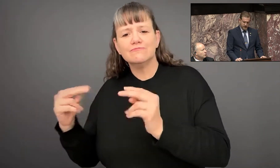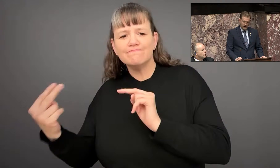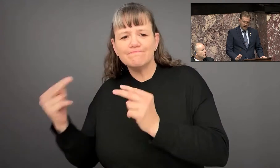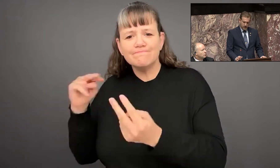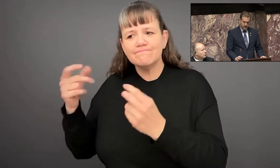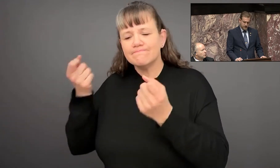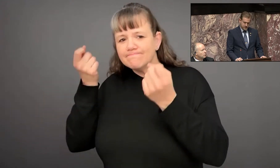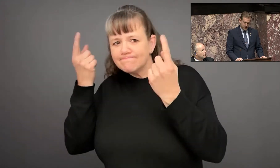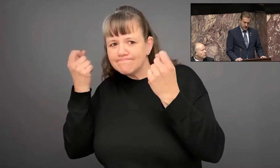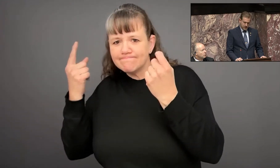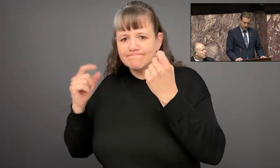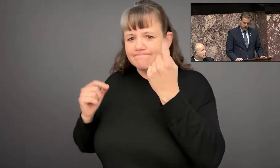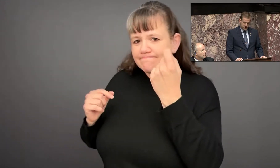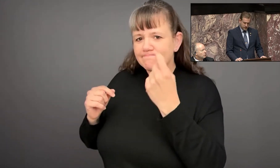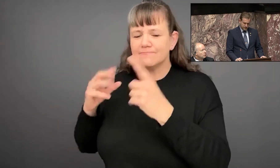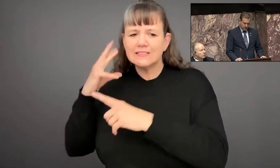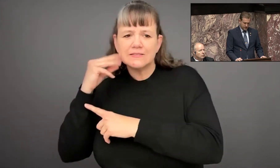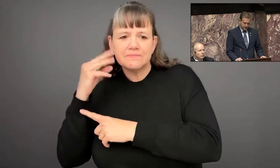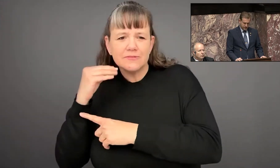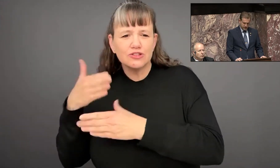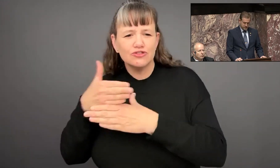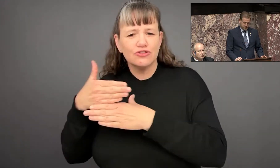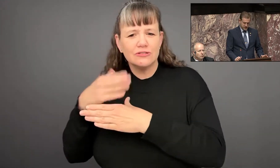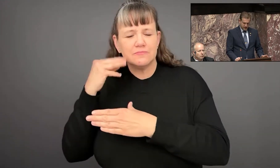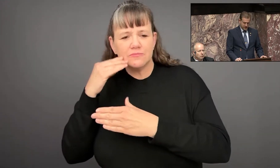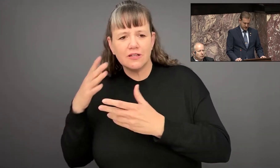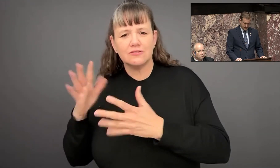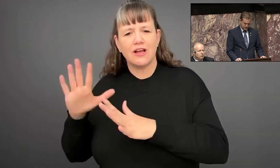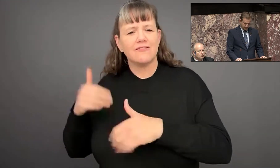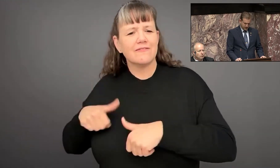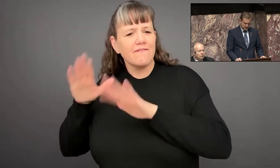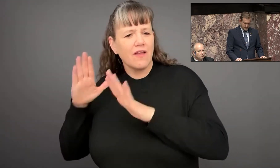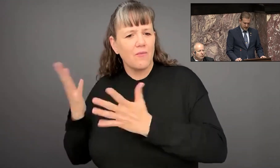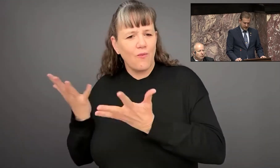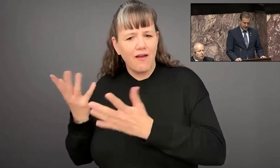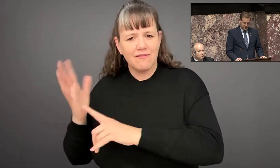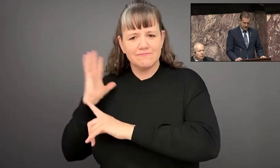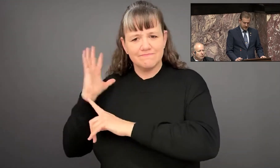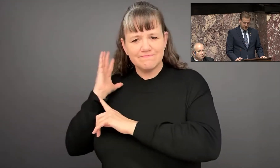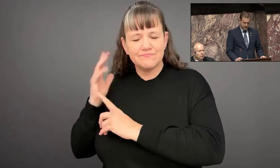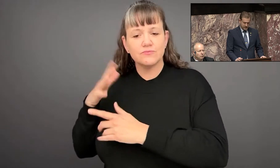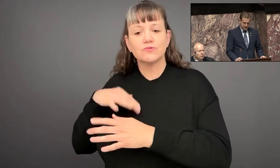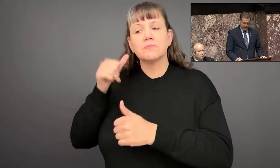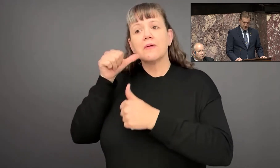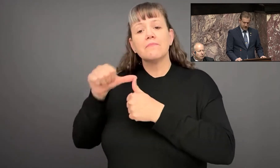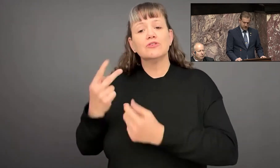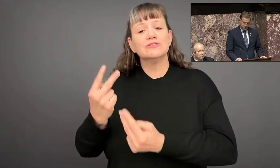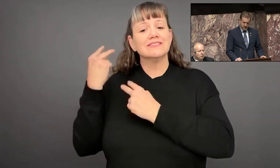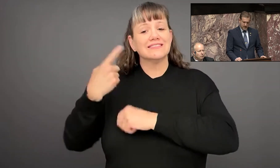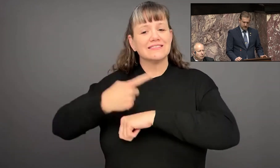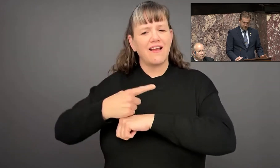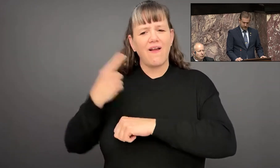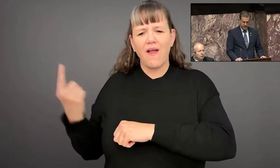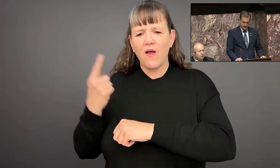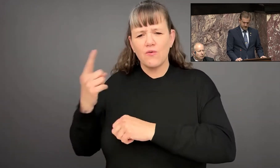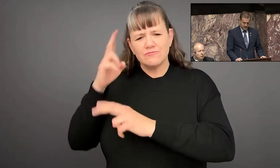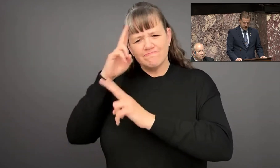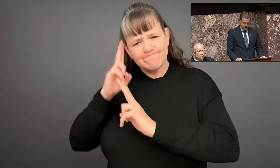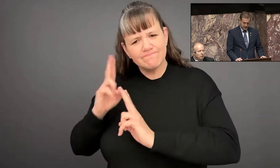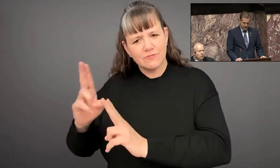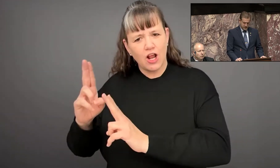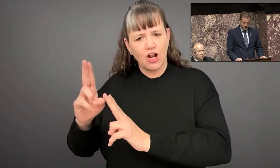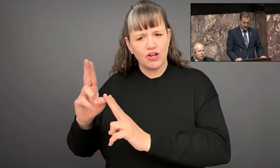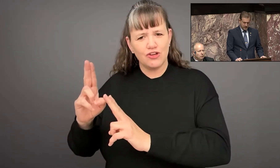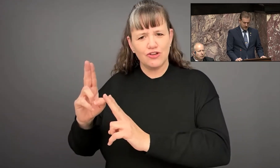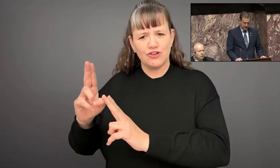this community honors those who fought for the freedoms we cherish, standing at the cenotaph with pride and reverence.